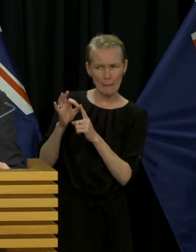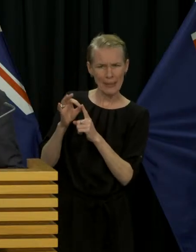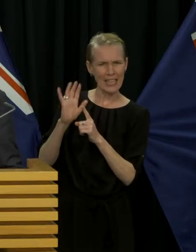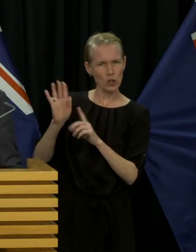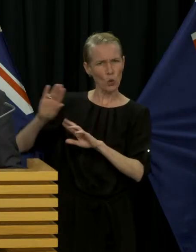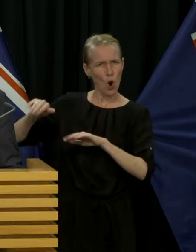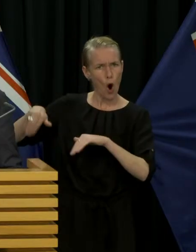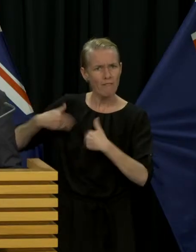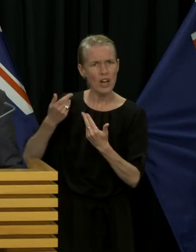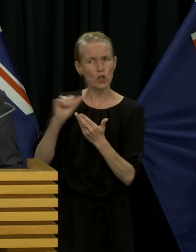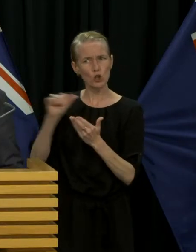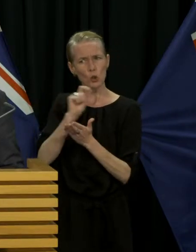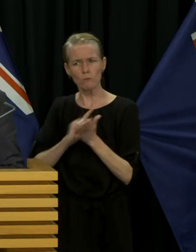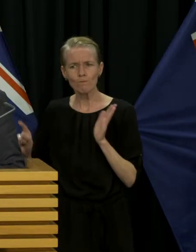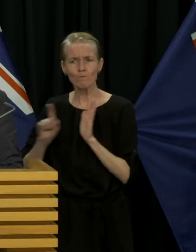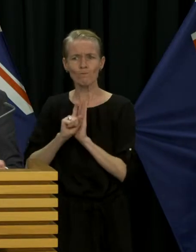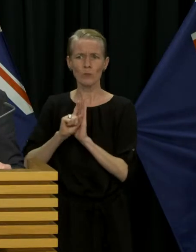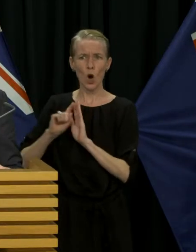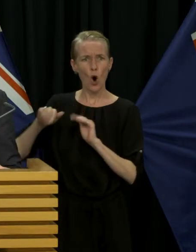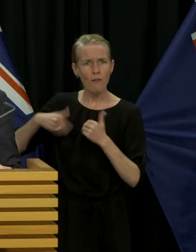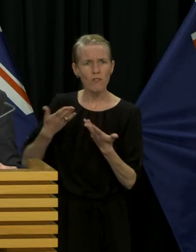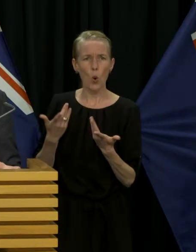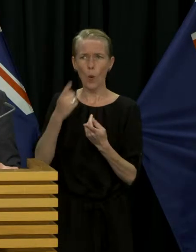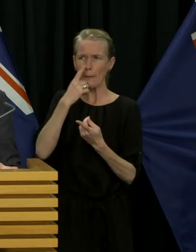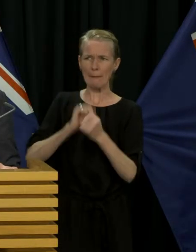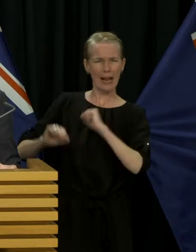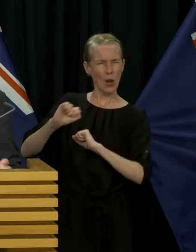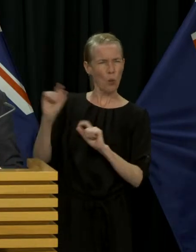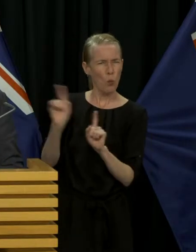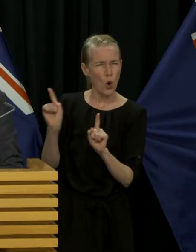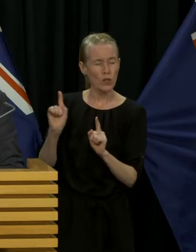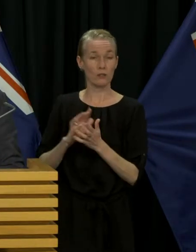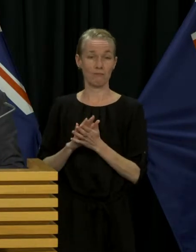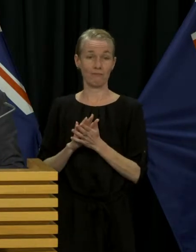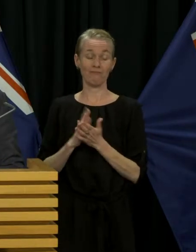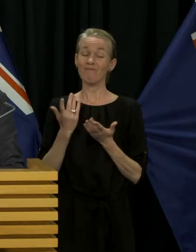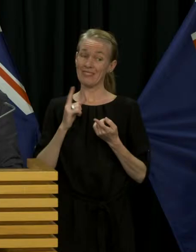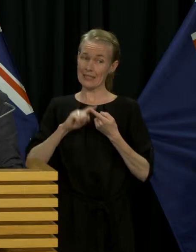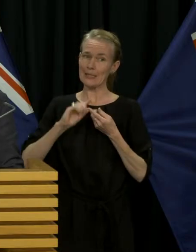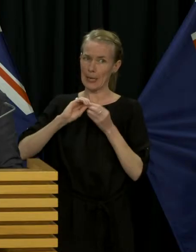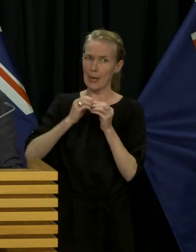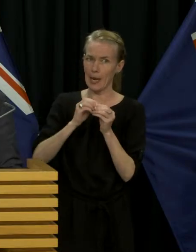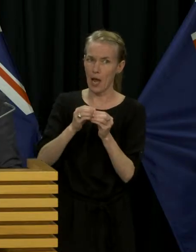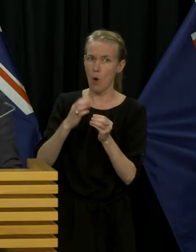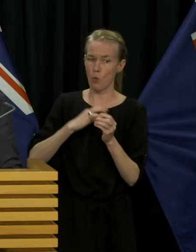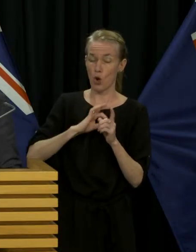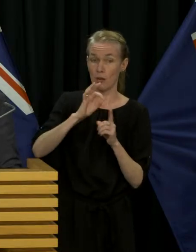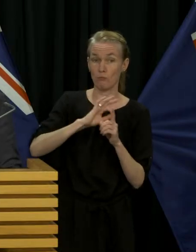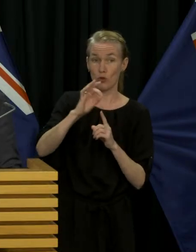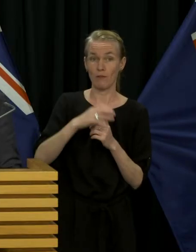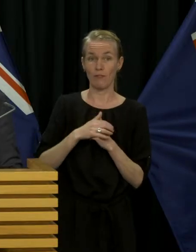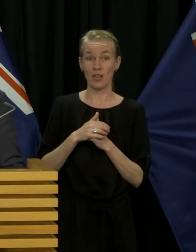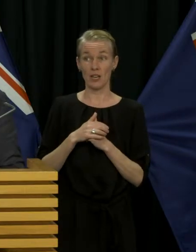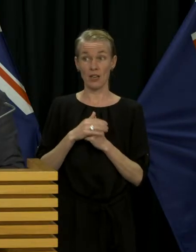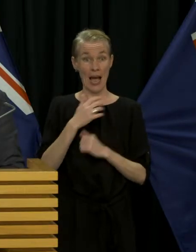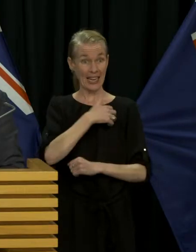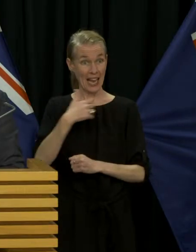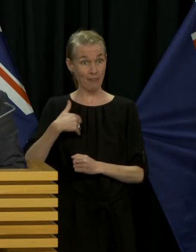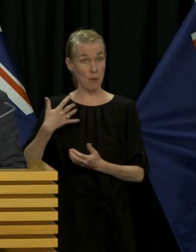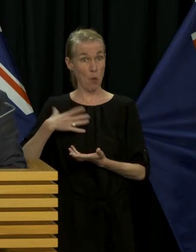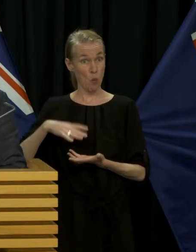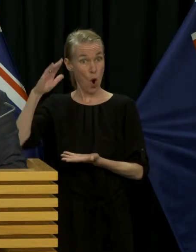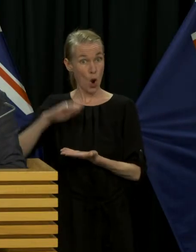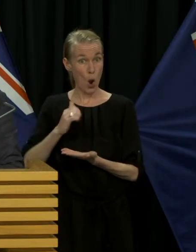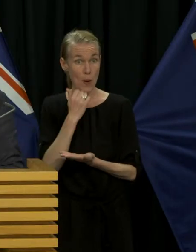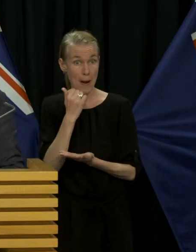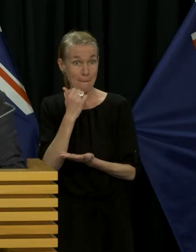that we can understand that better. I don't think in any of this that there's a deliberate attempt to suppress testing numbers. I think that